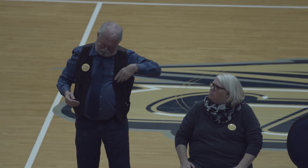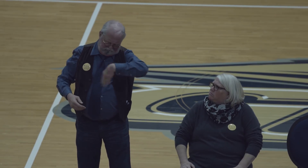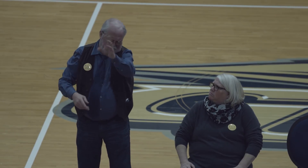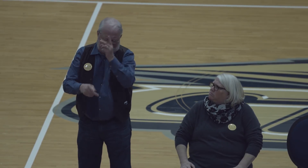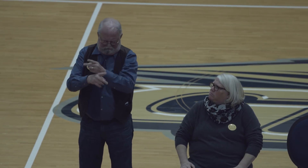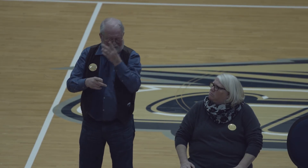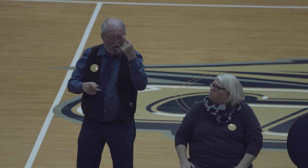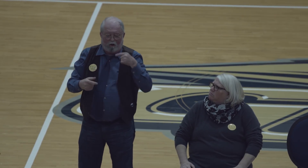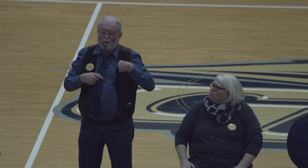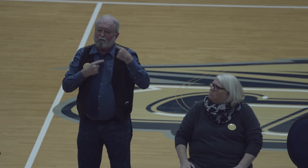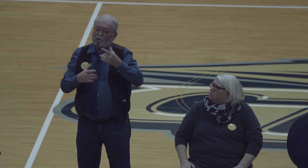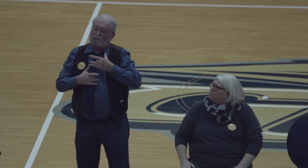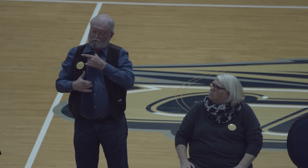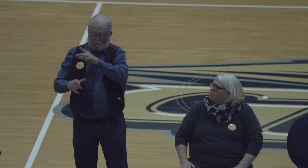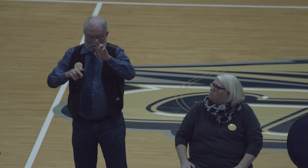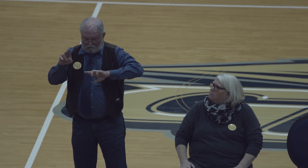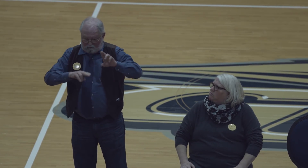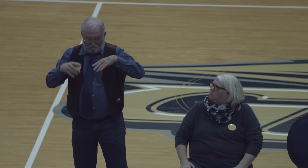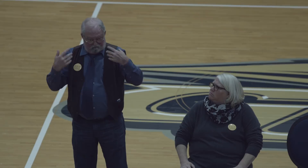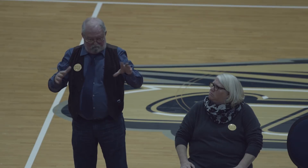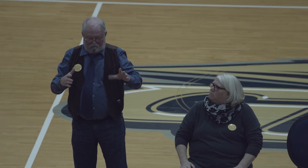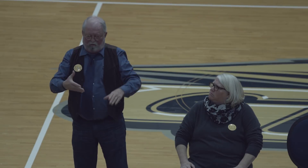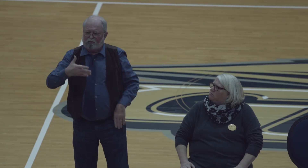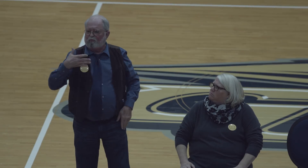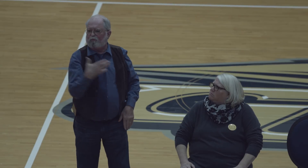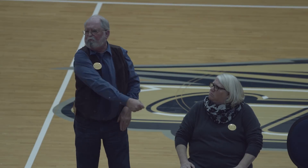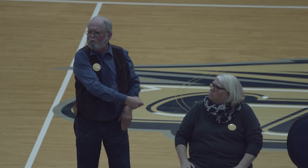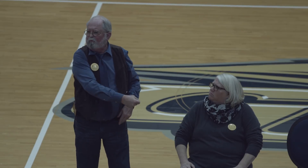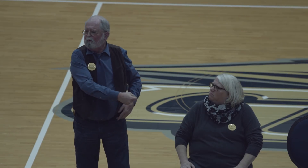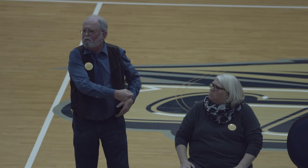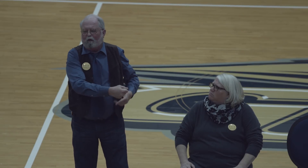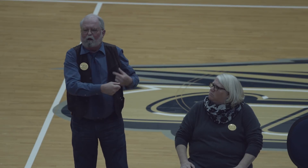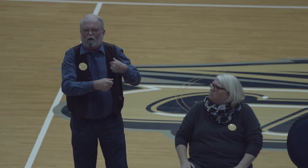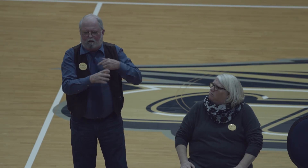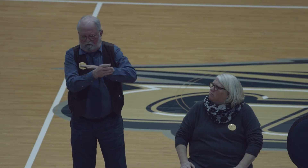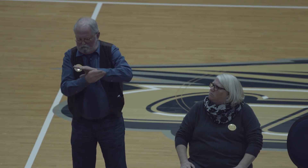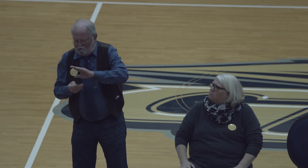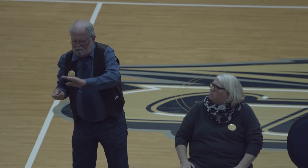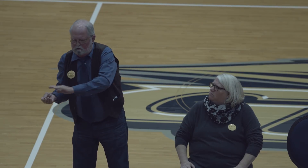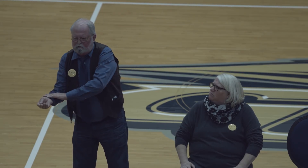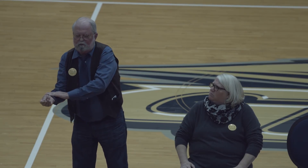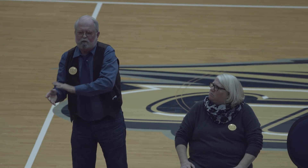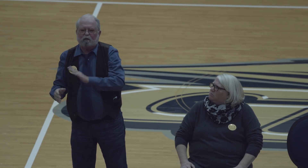is history in the making. And I'm feeling, I gotta go. I have to be out there.